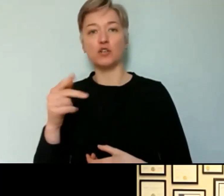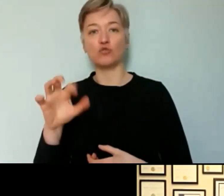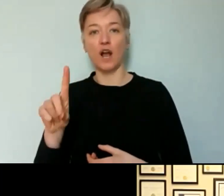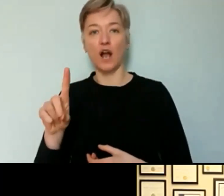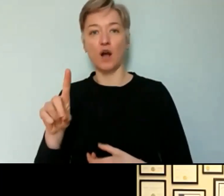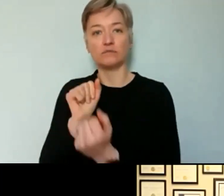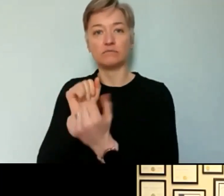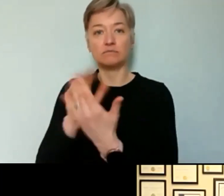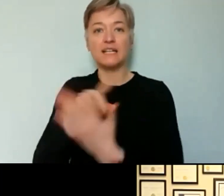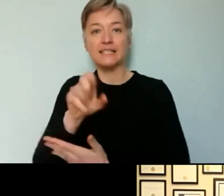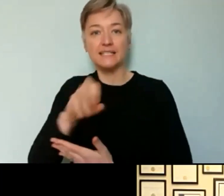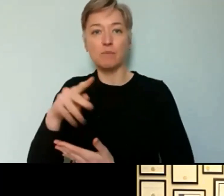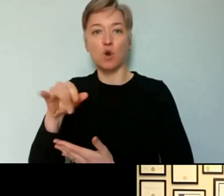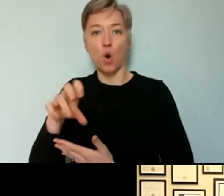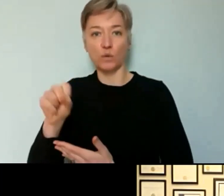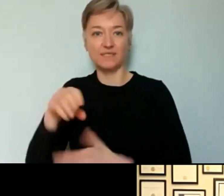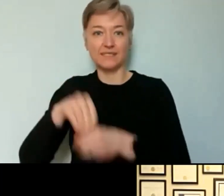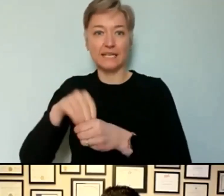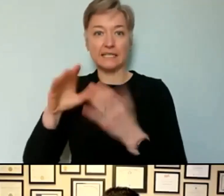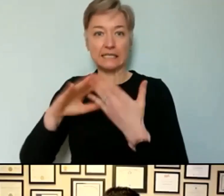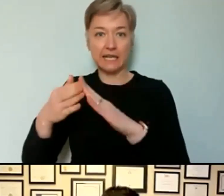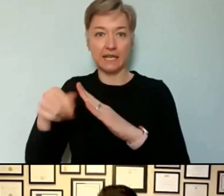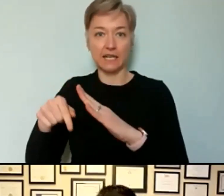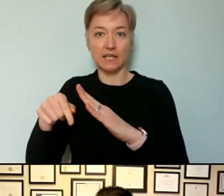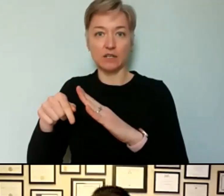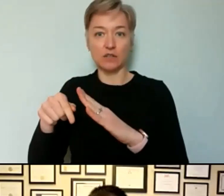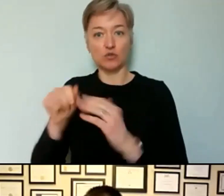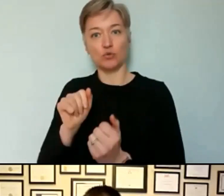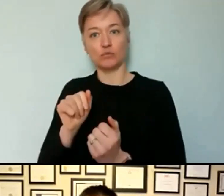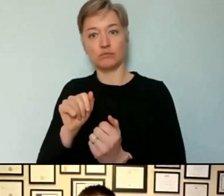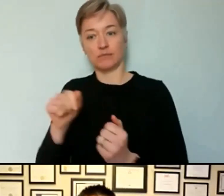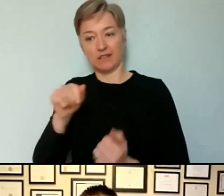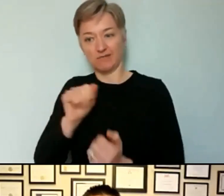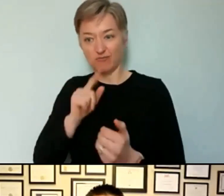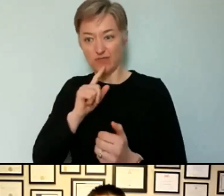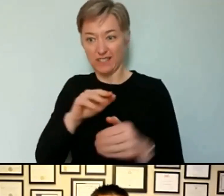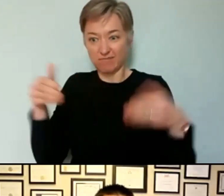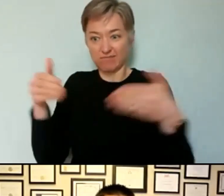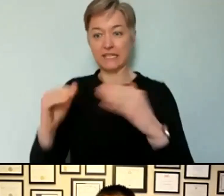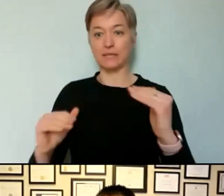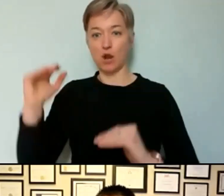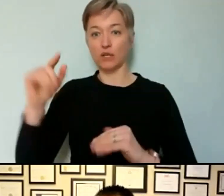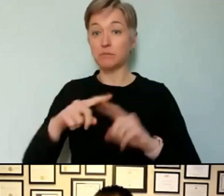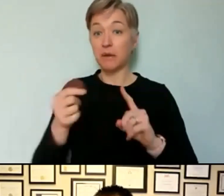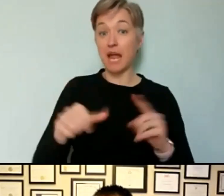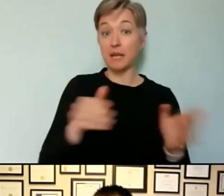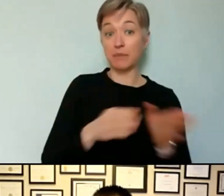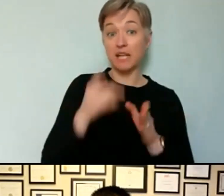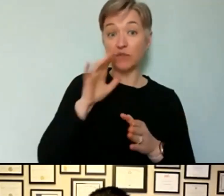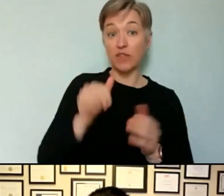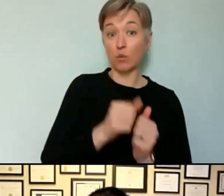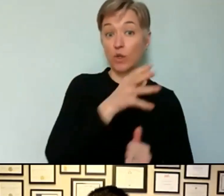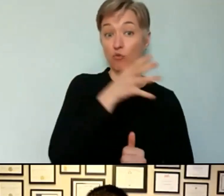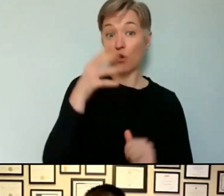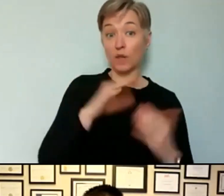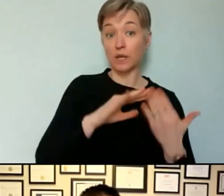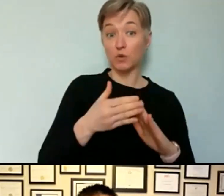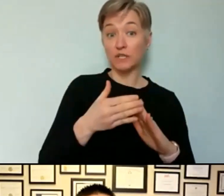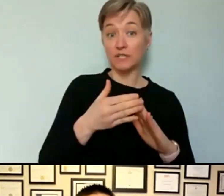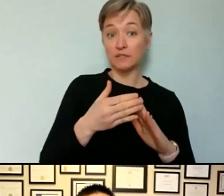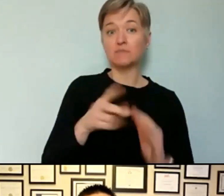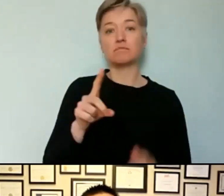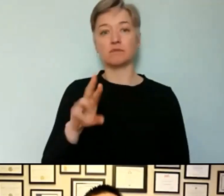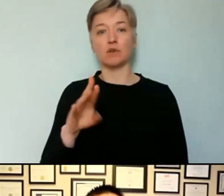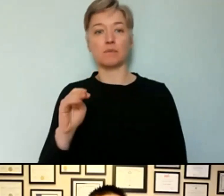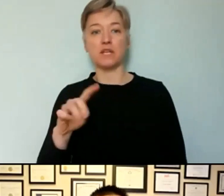with disparities, but are there any plans to target the rural poor communities? Yes, absolutely.